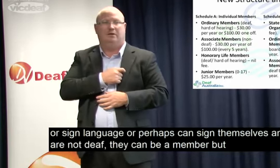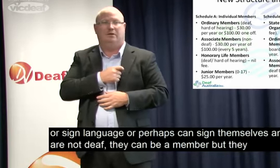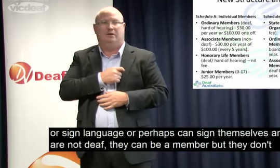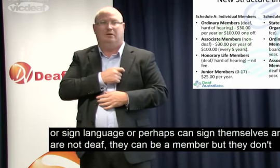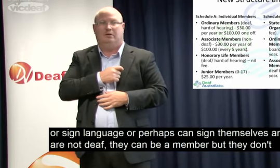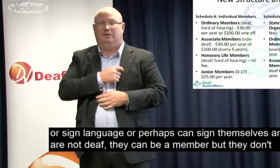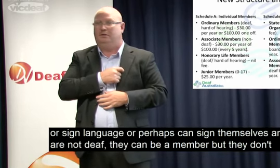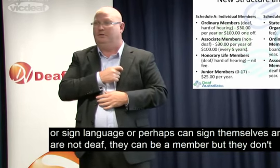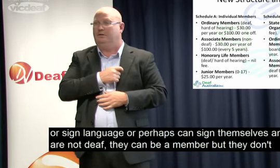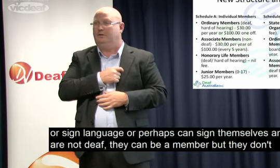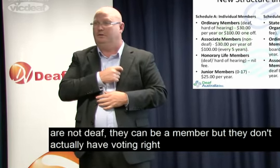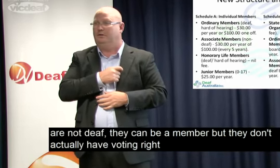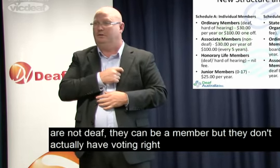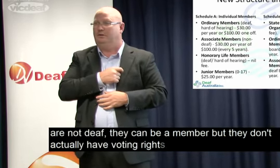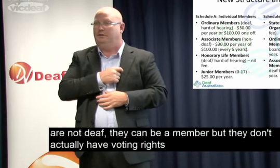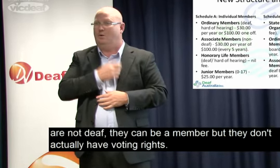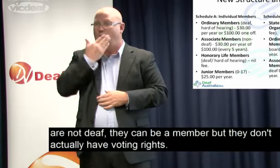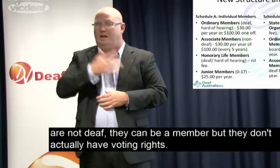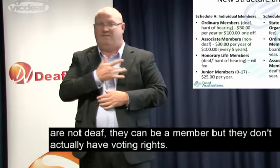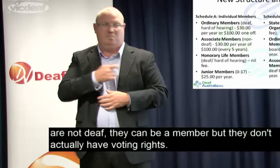The honorary life members,